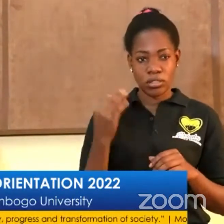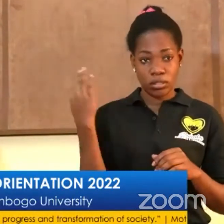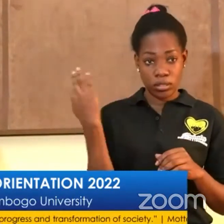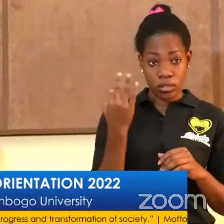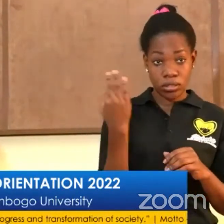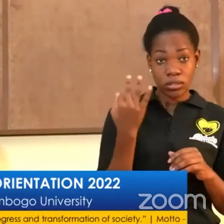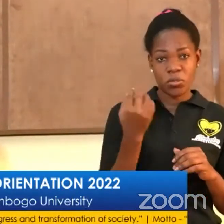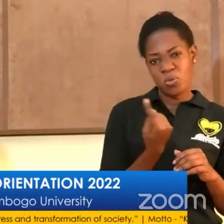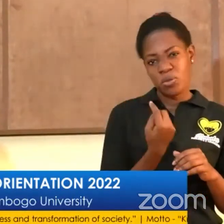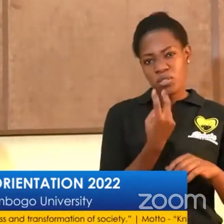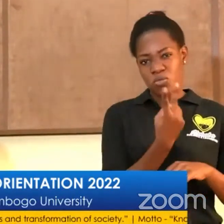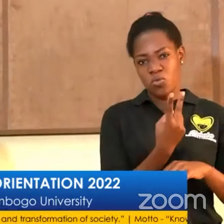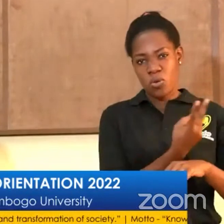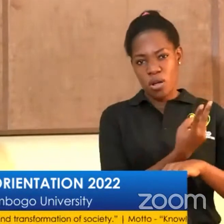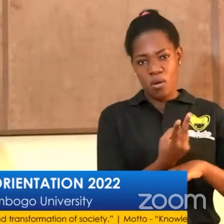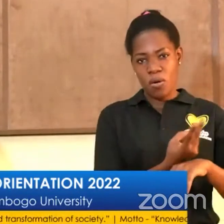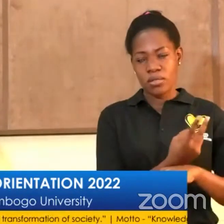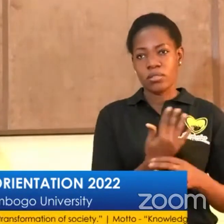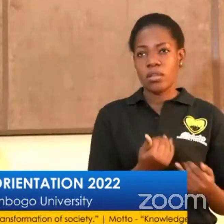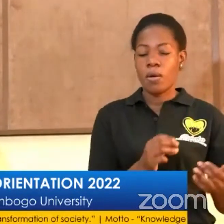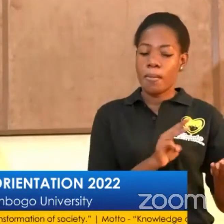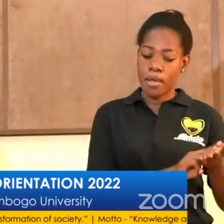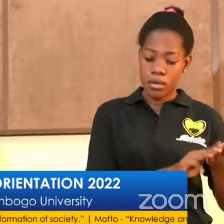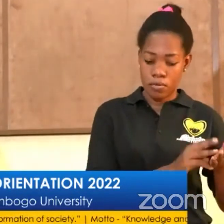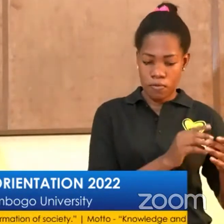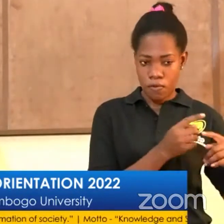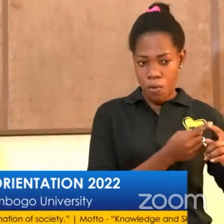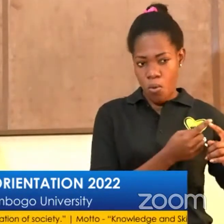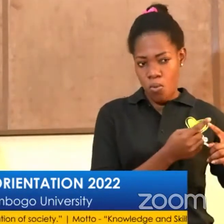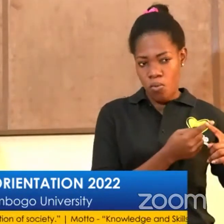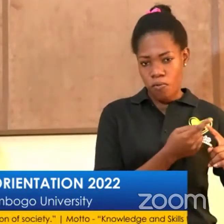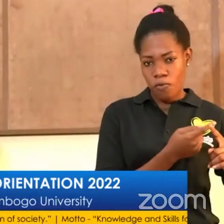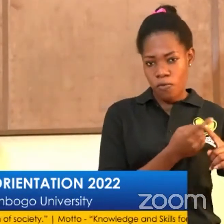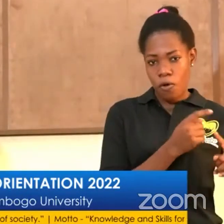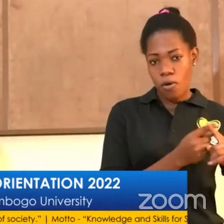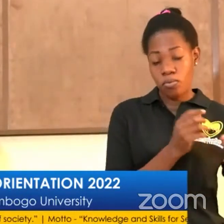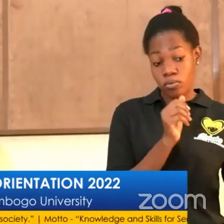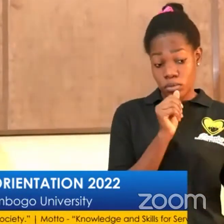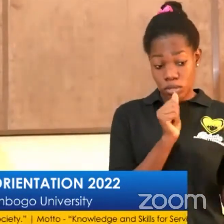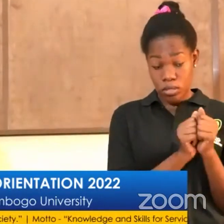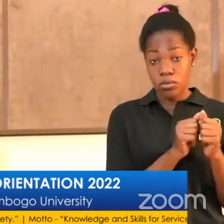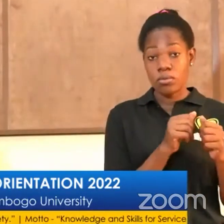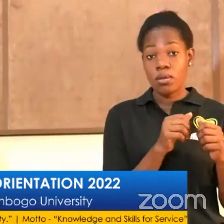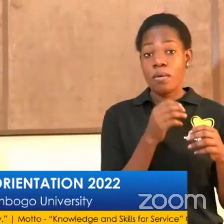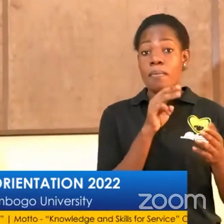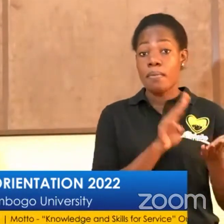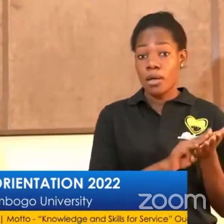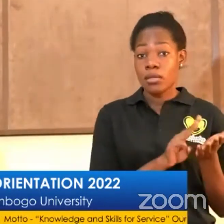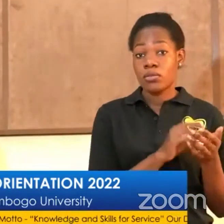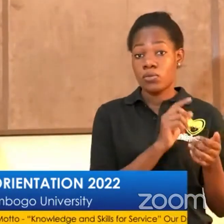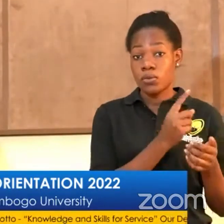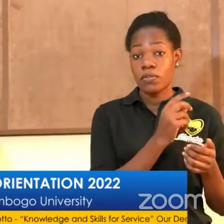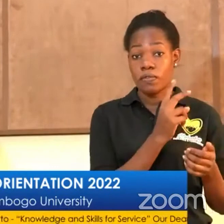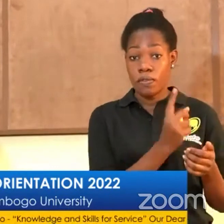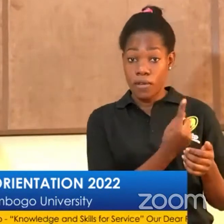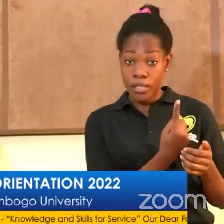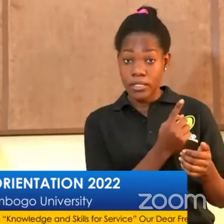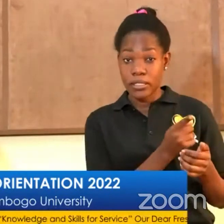hours. So on Monday, from 10, on Monday 21st Feb, from 10 to